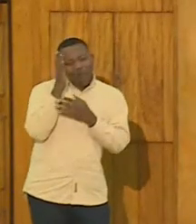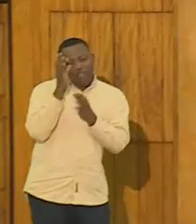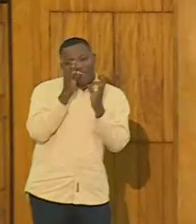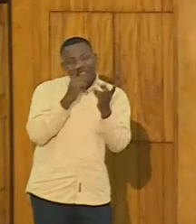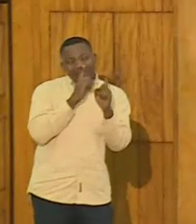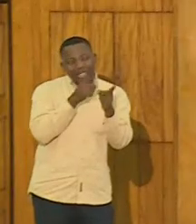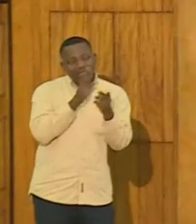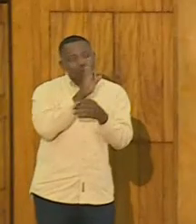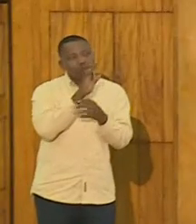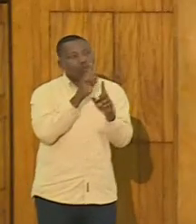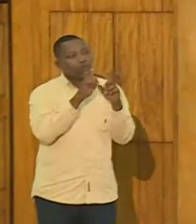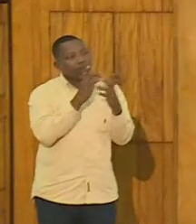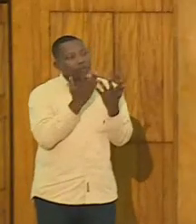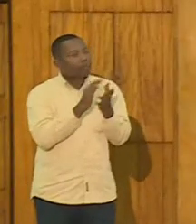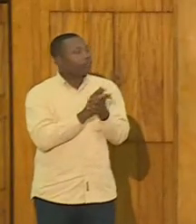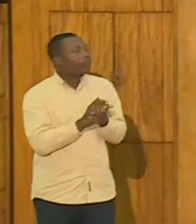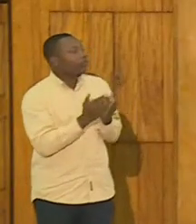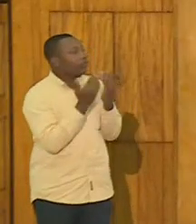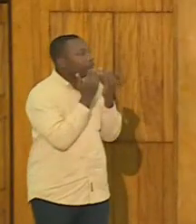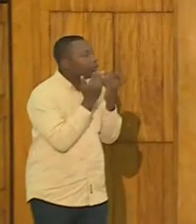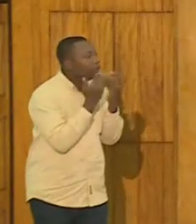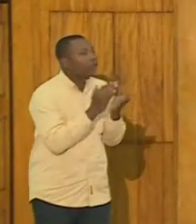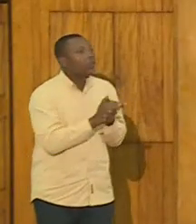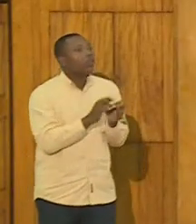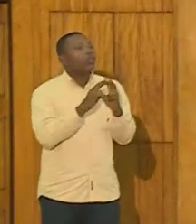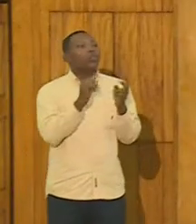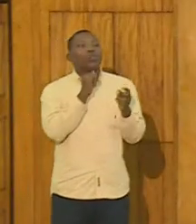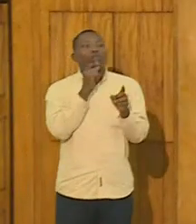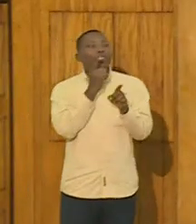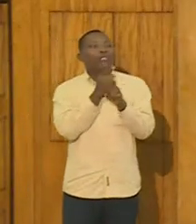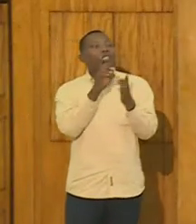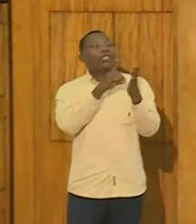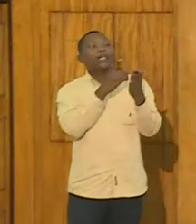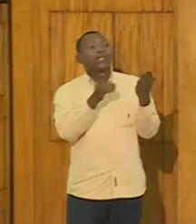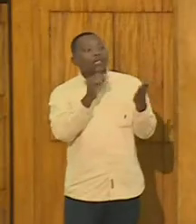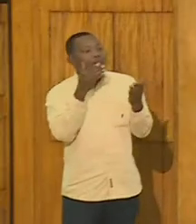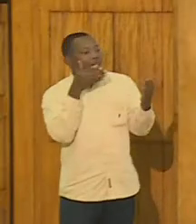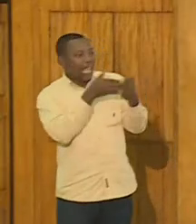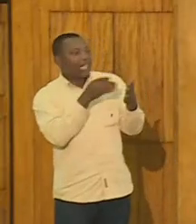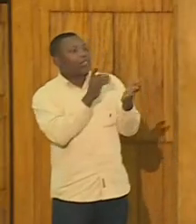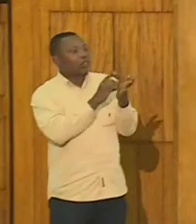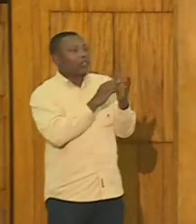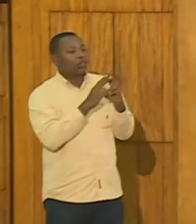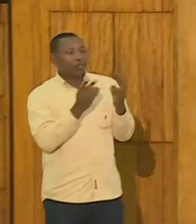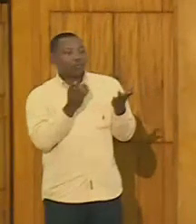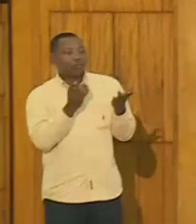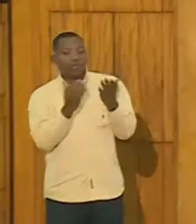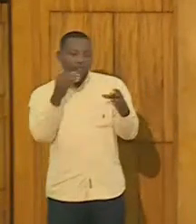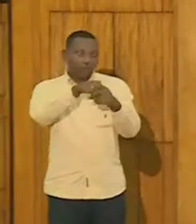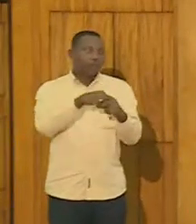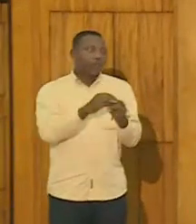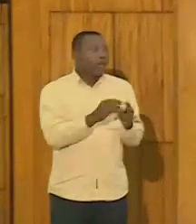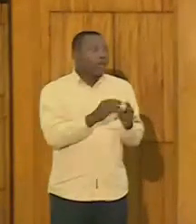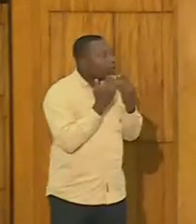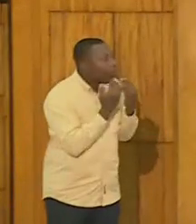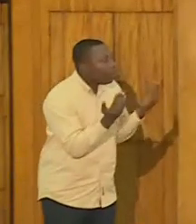question. Thank you. Yes, thank you very much. So we did not discriminate against doctors. There were some doctors included in the study. Thank